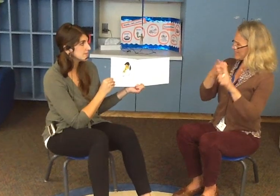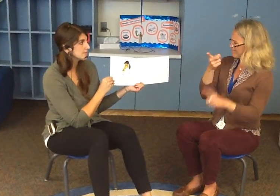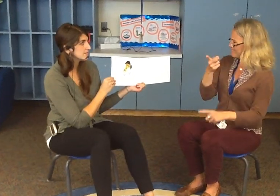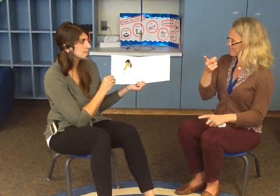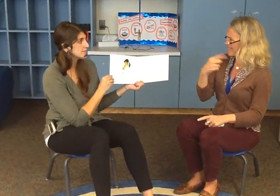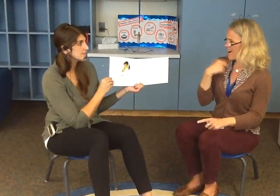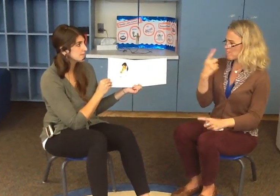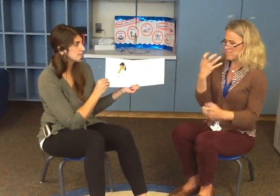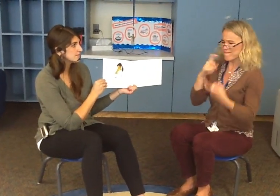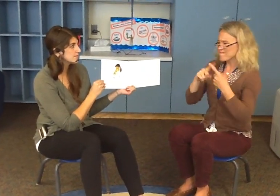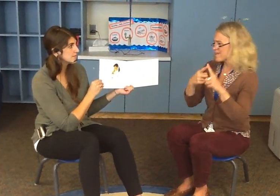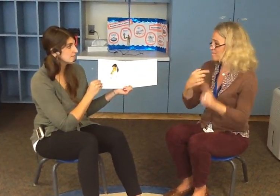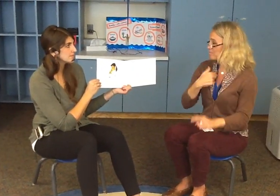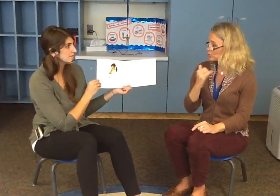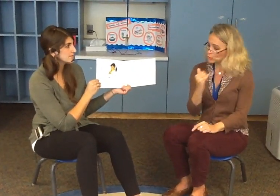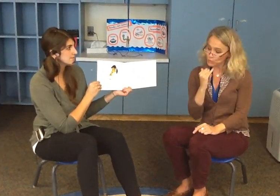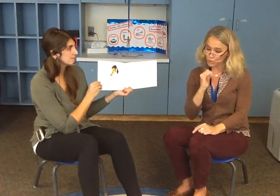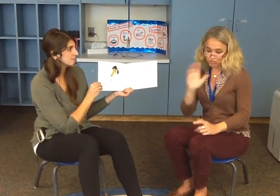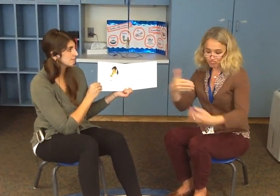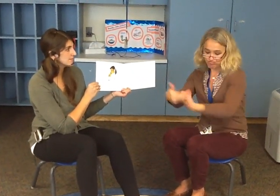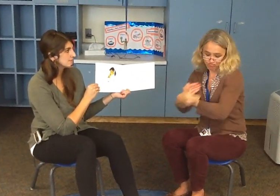Even I use light bands.